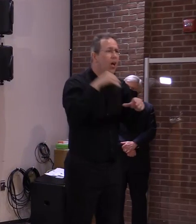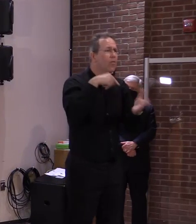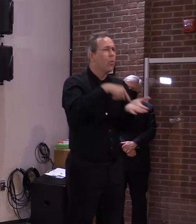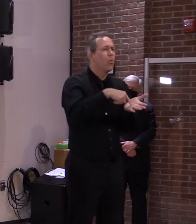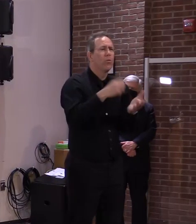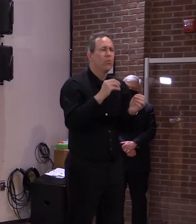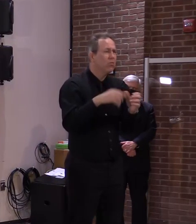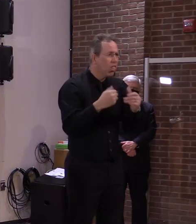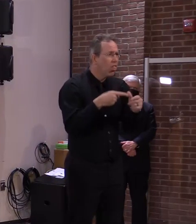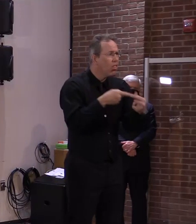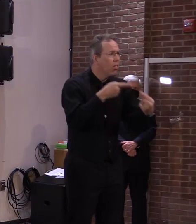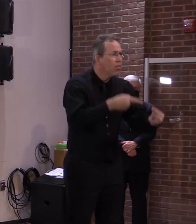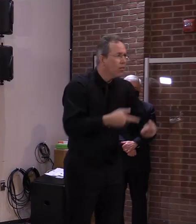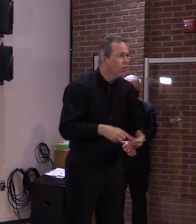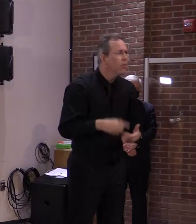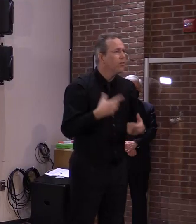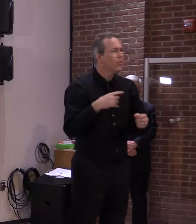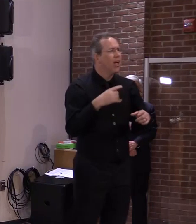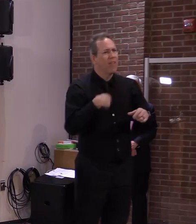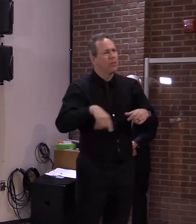pandemic. Thanks,